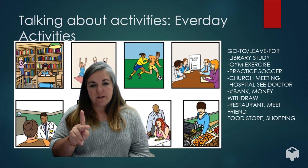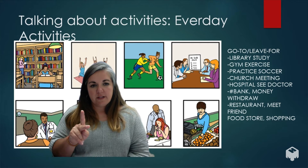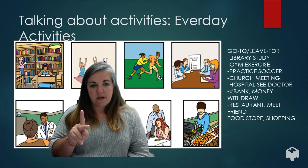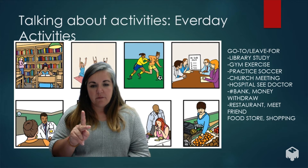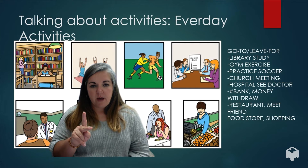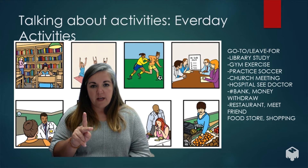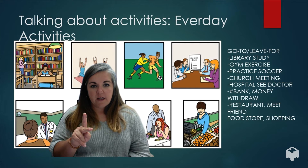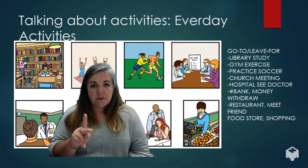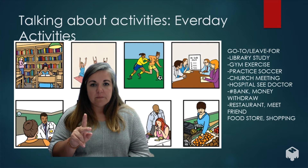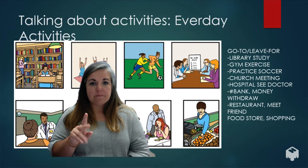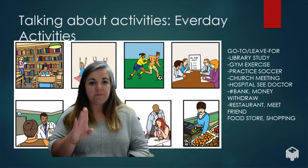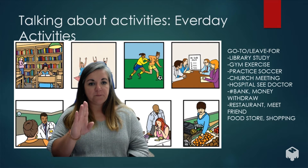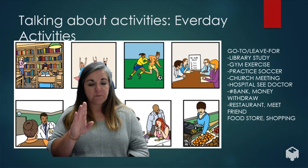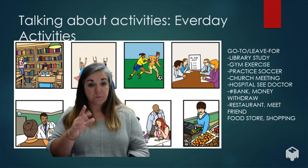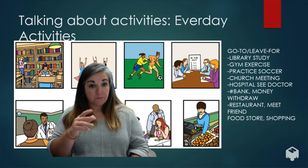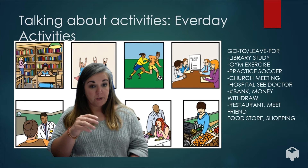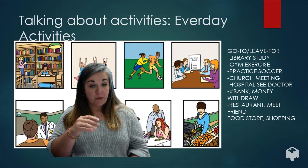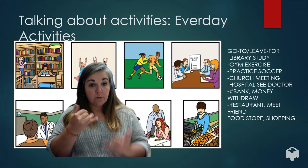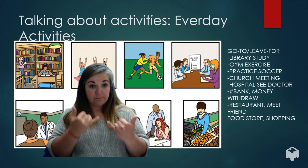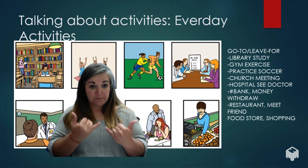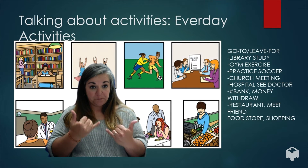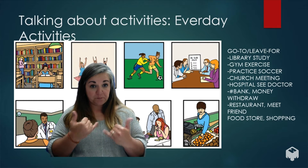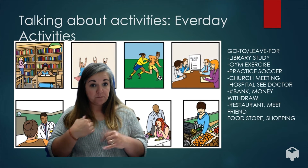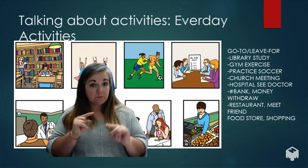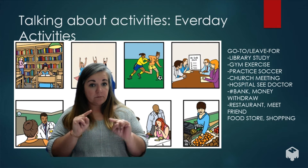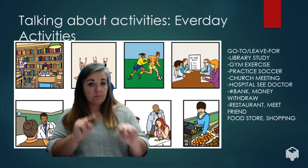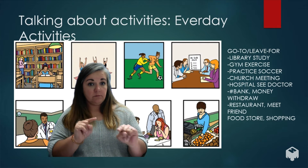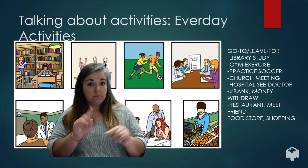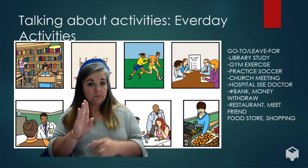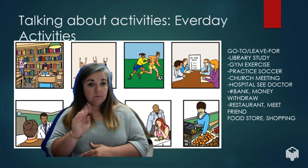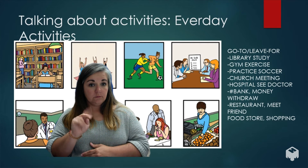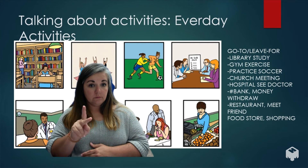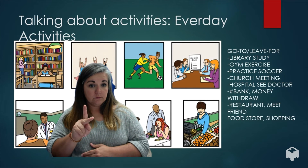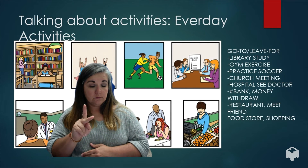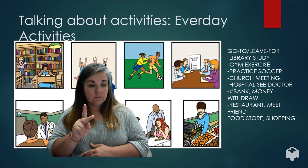that's how we sign bank. So,